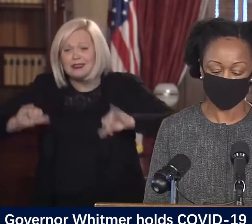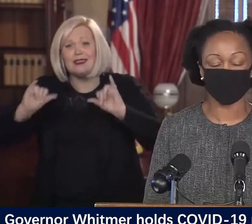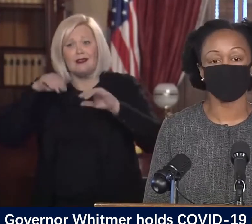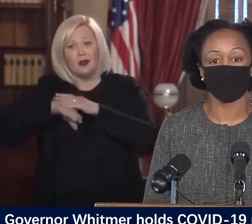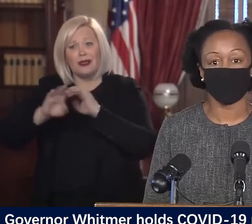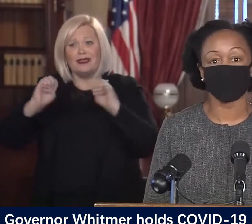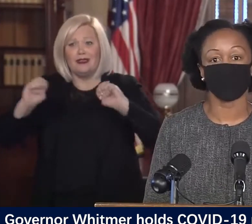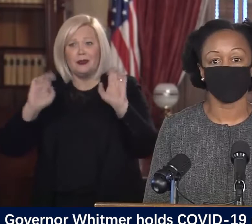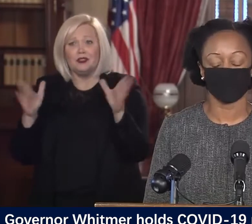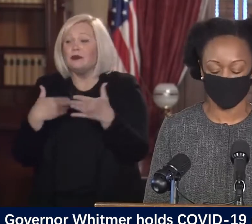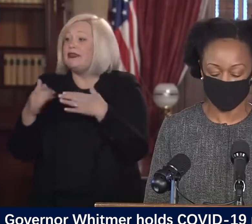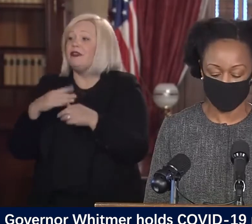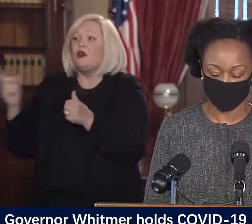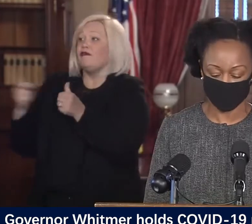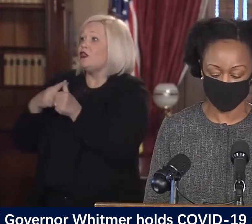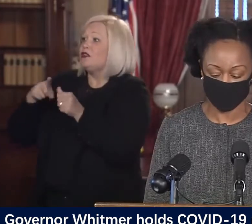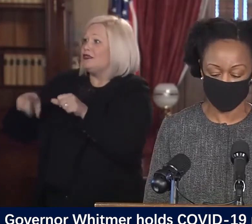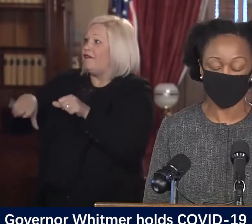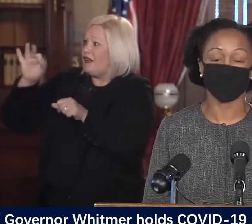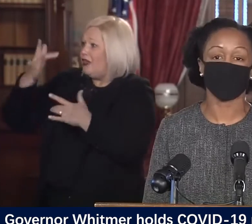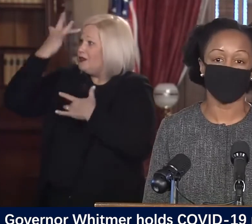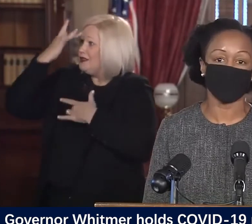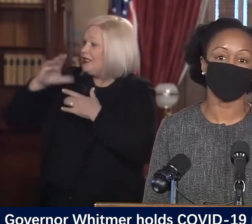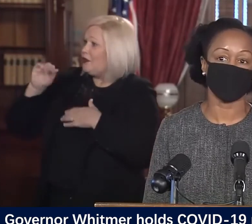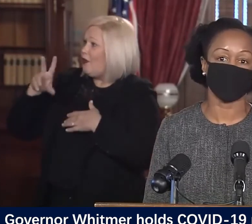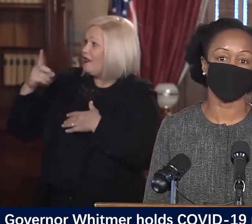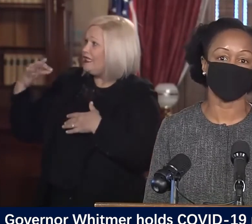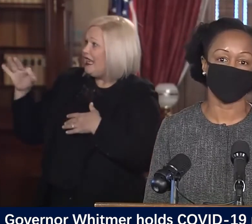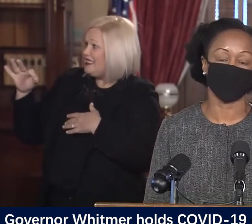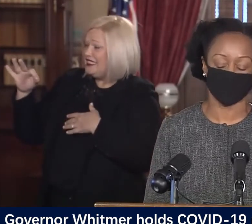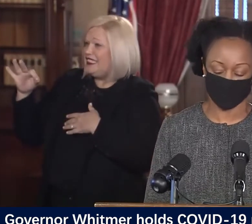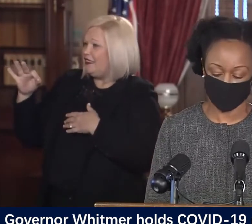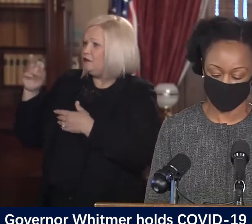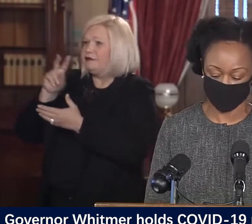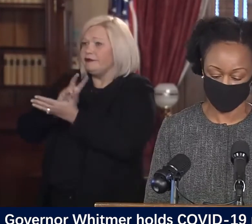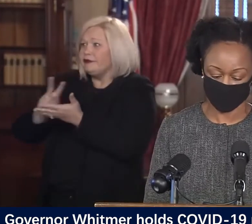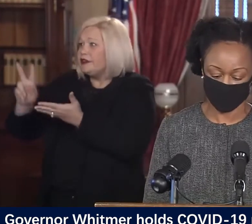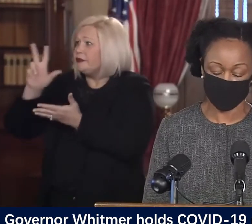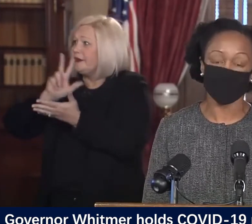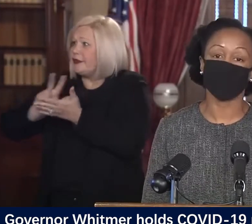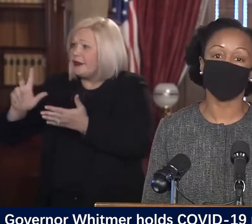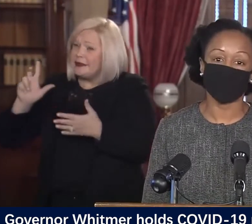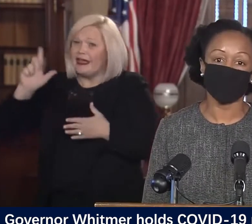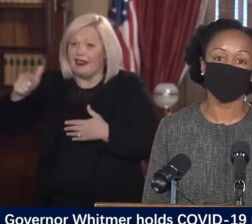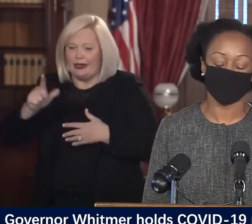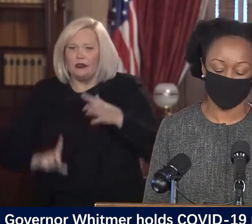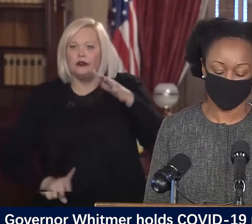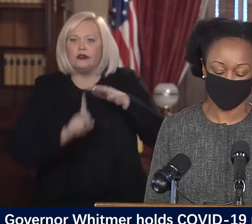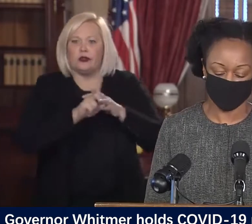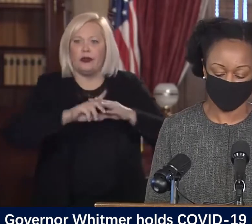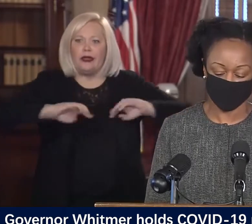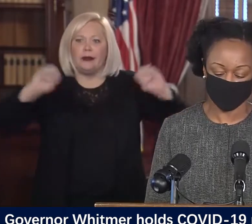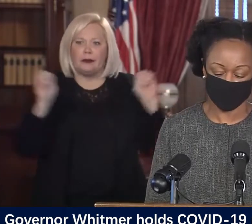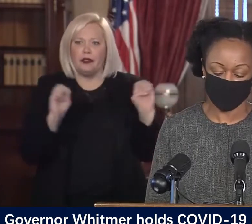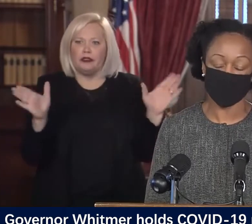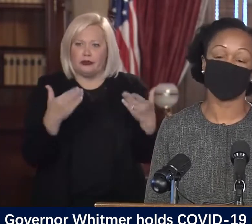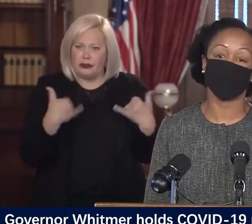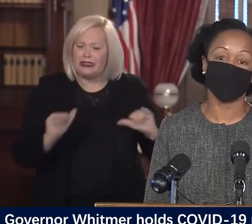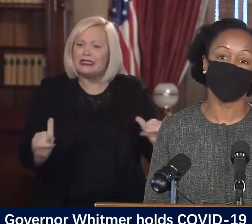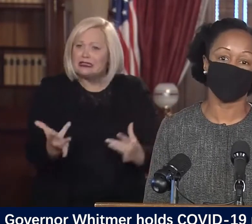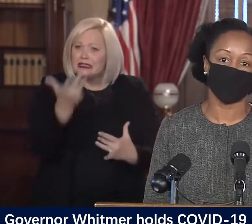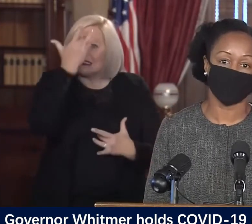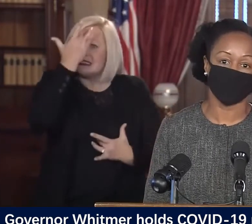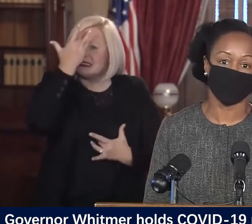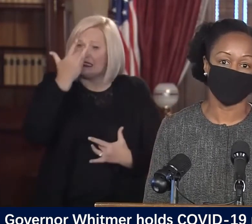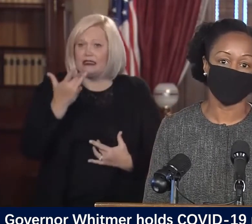even weeks after they have been diagnosed, with complications from this virus. We need to take this seriously and